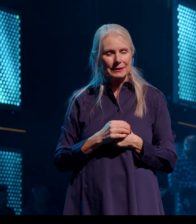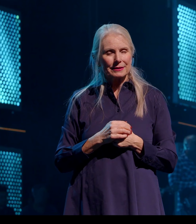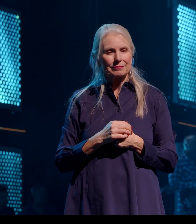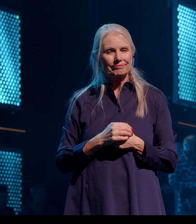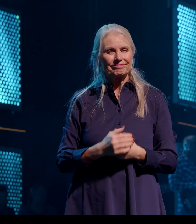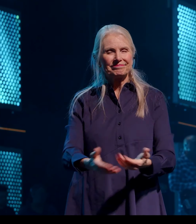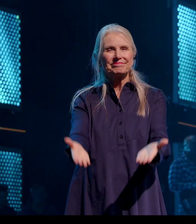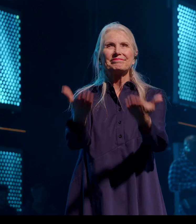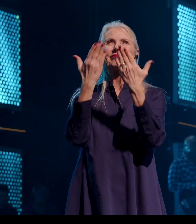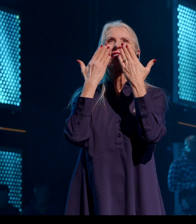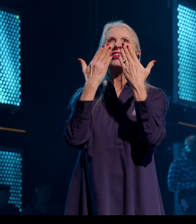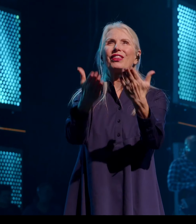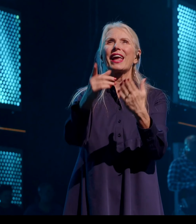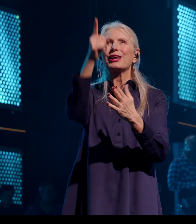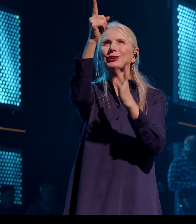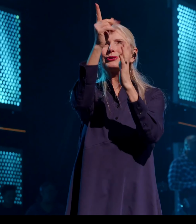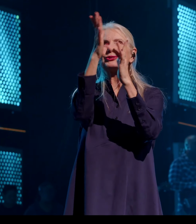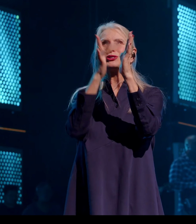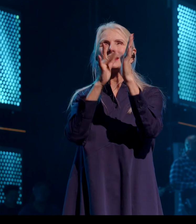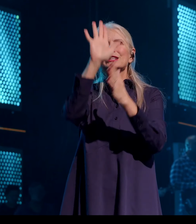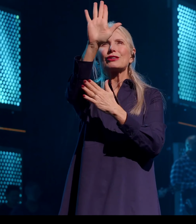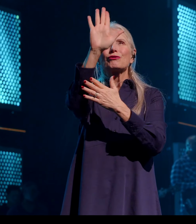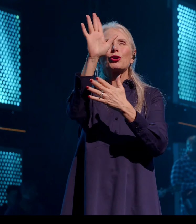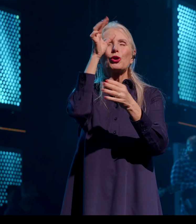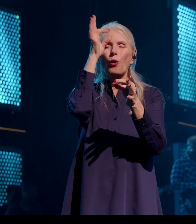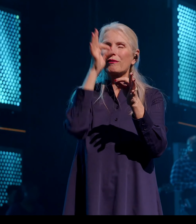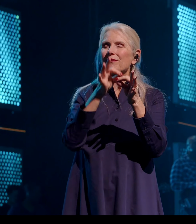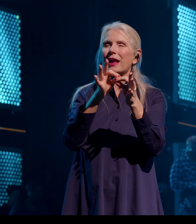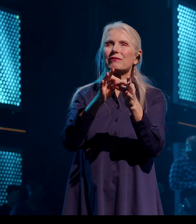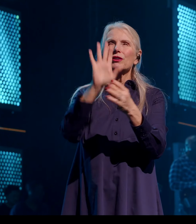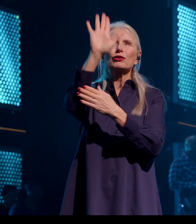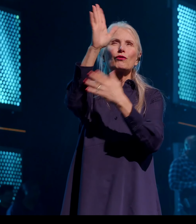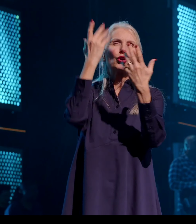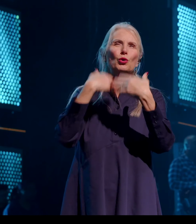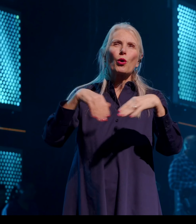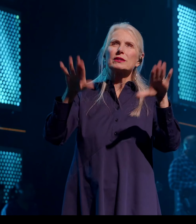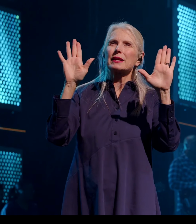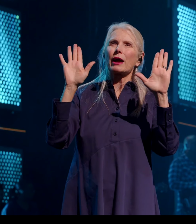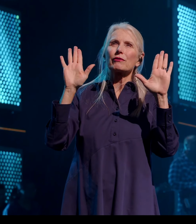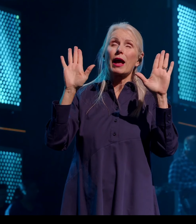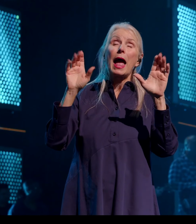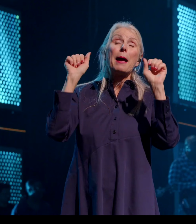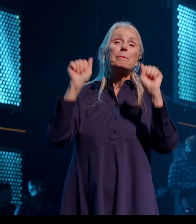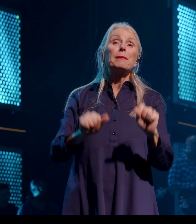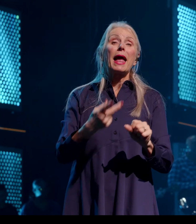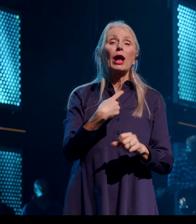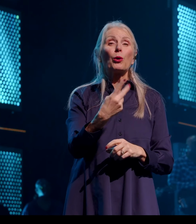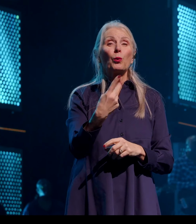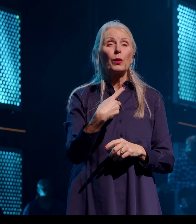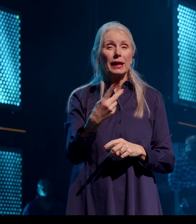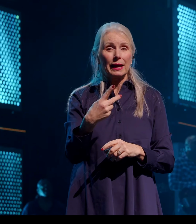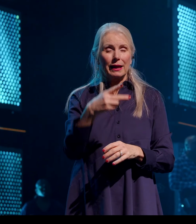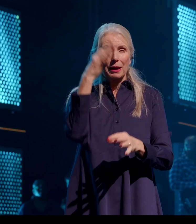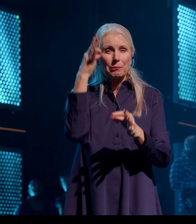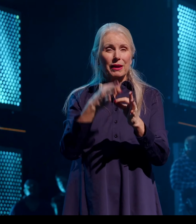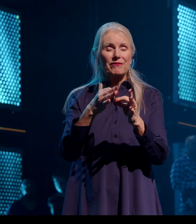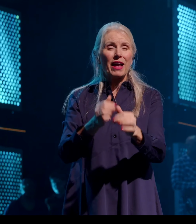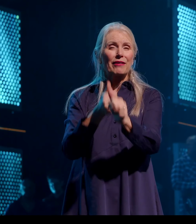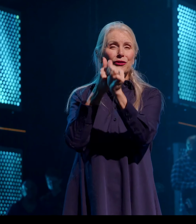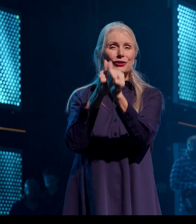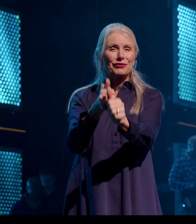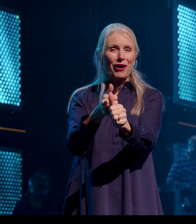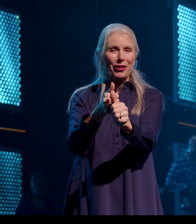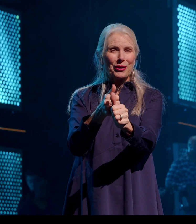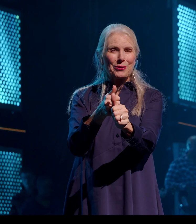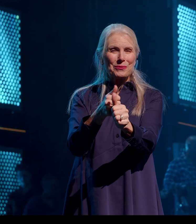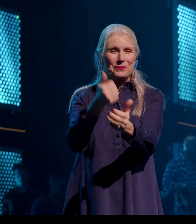Thank you, Jesus, for your faithfulness and sacrifice. And may we be faithful to follow. Amen. Stand